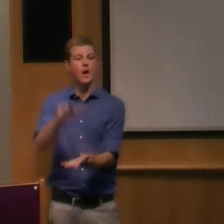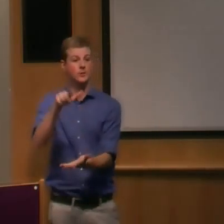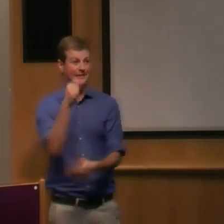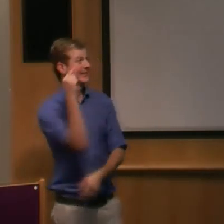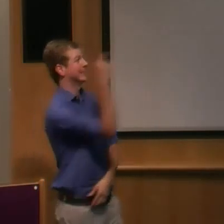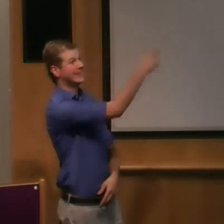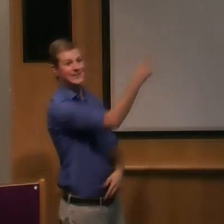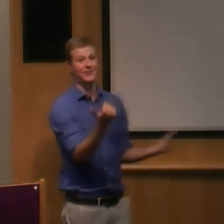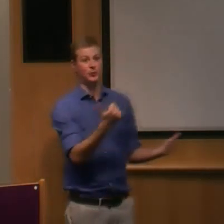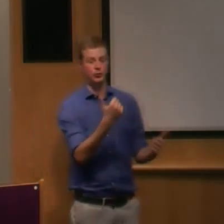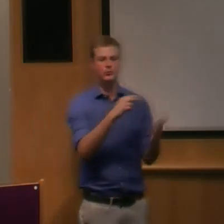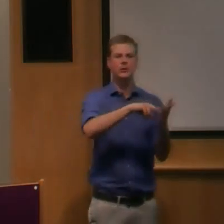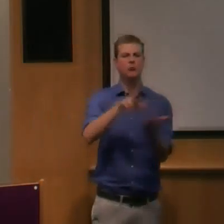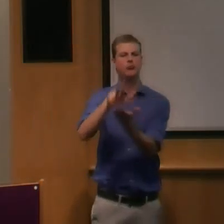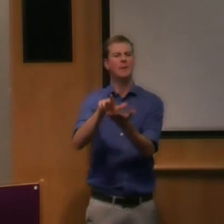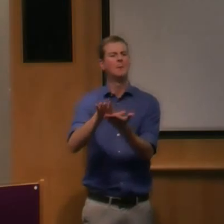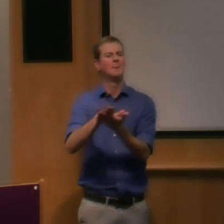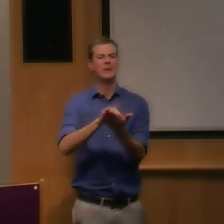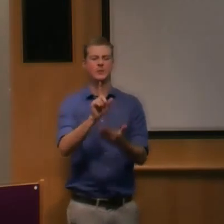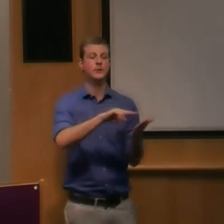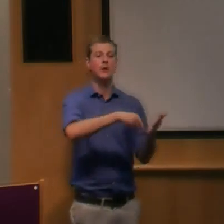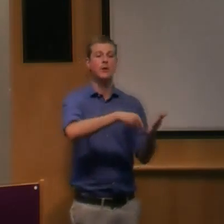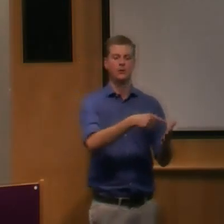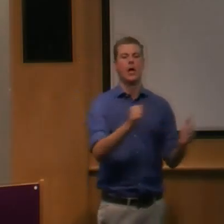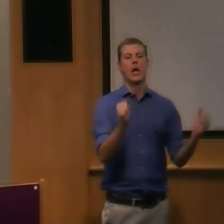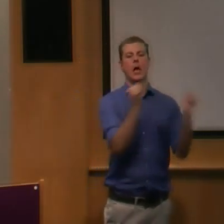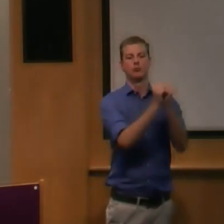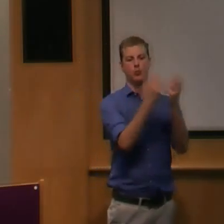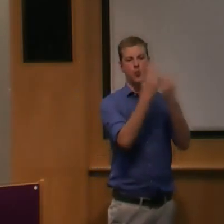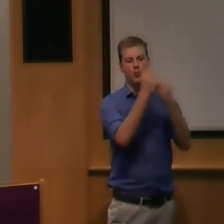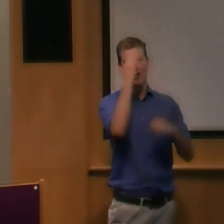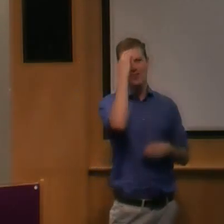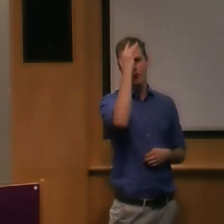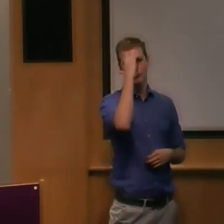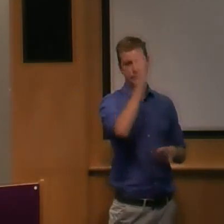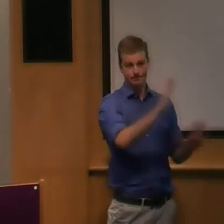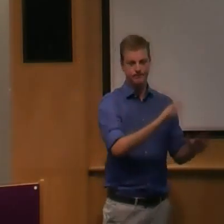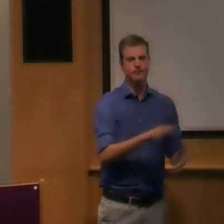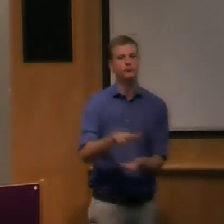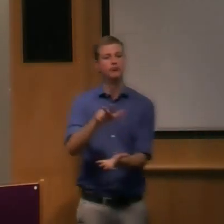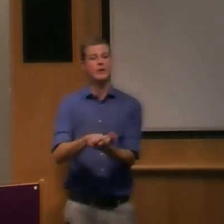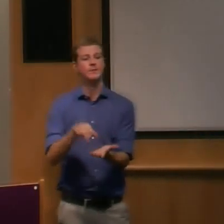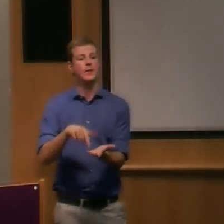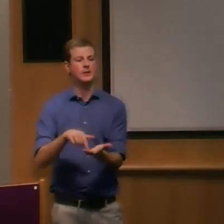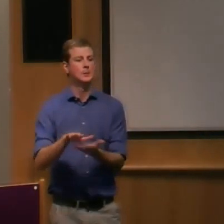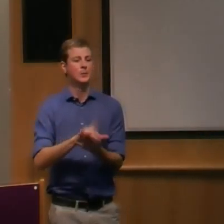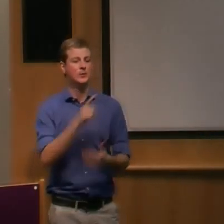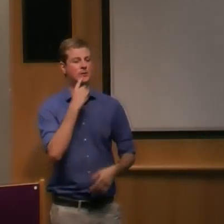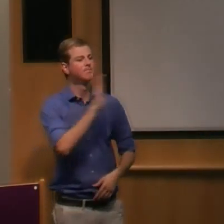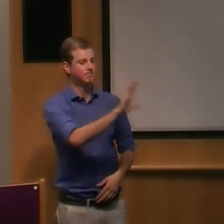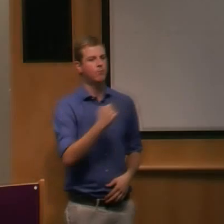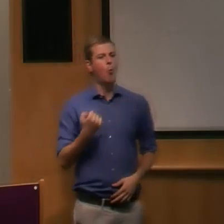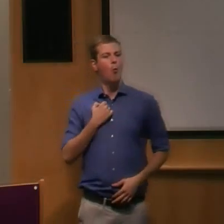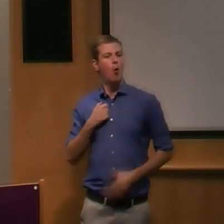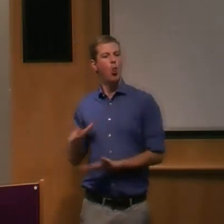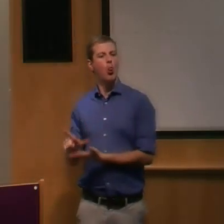Kingdom has signed this convention. And what this means, it means that we would read at the theater.